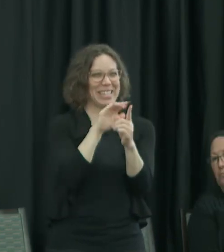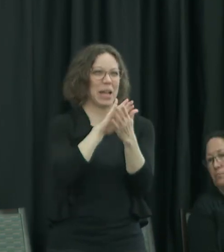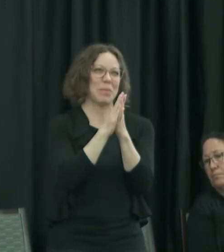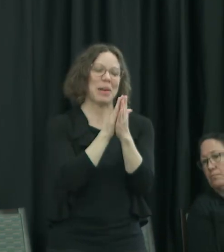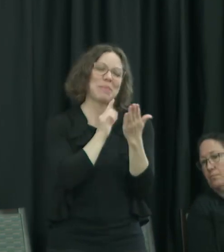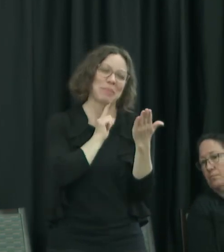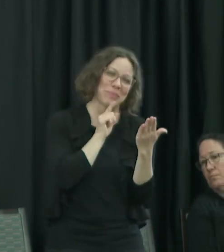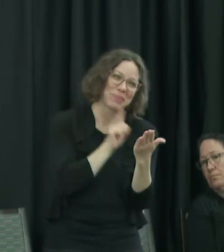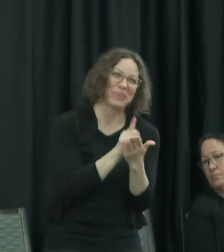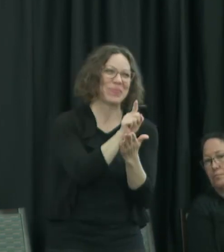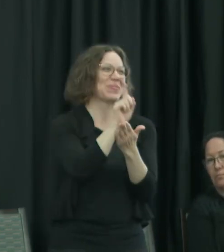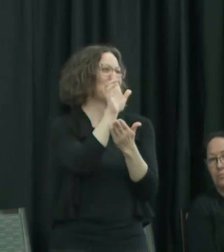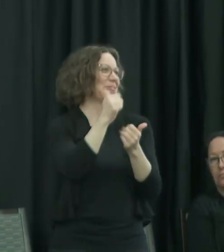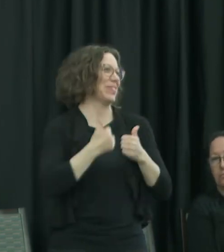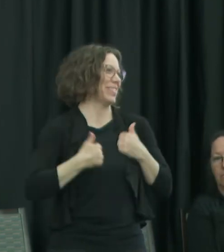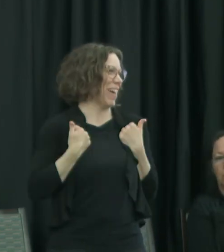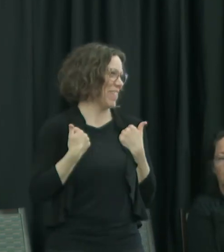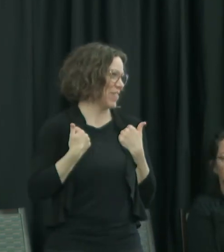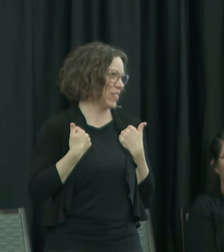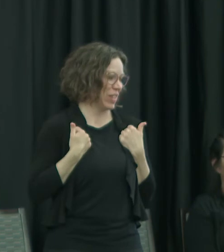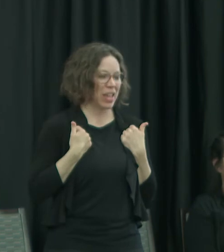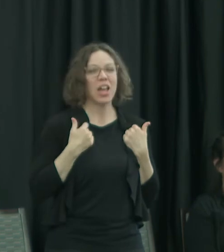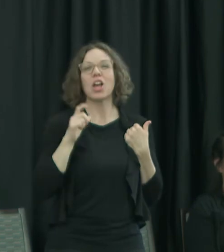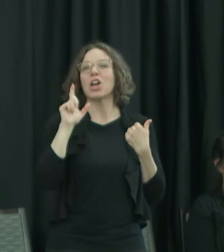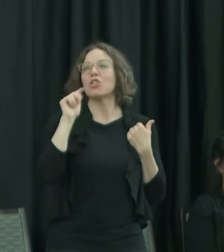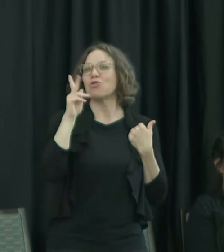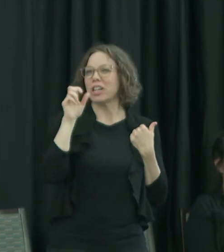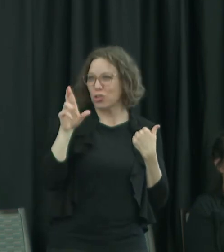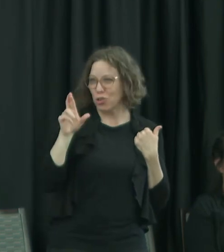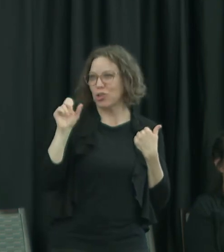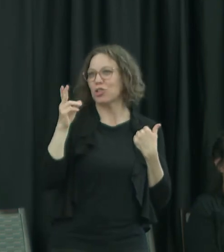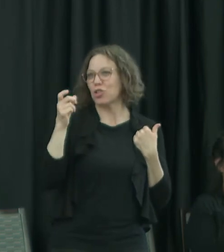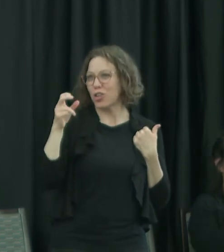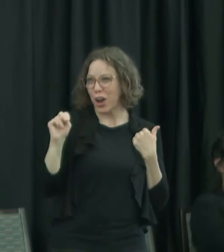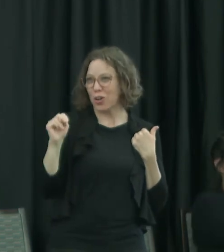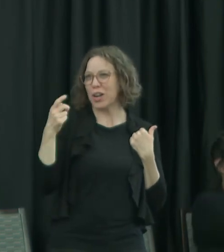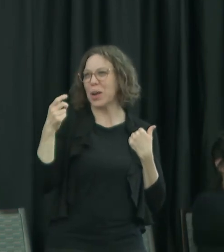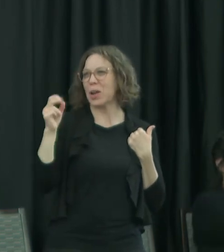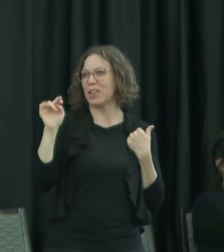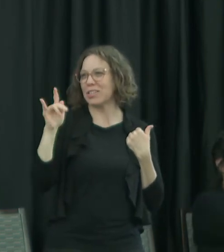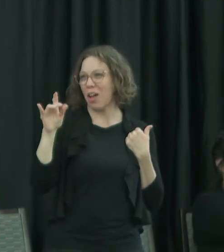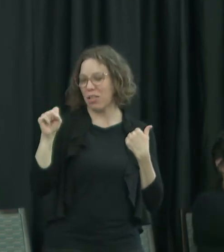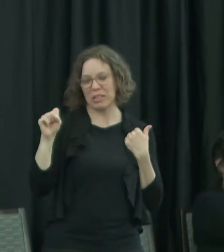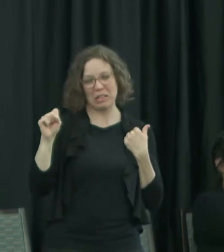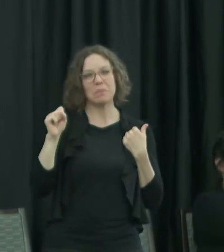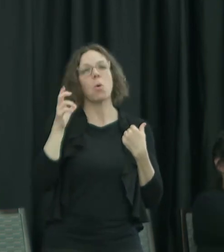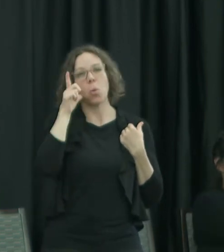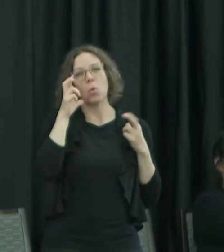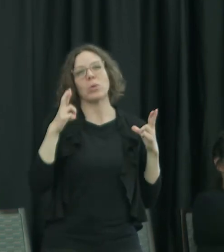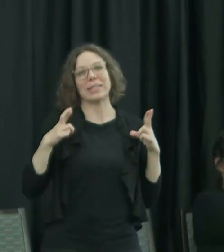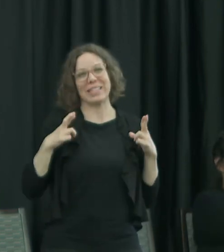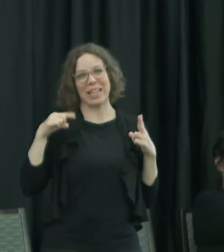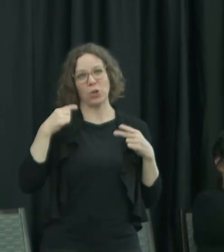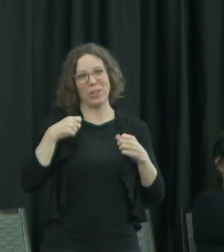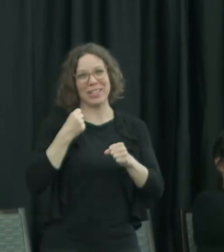his life. Treasurer Sharon Gonzalez is not seeking re-election and will be retiring at the end of this year. She started with Linn